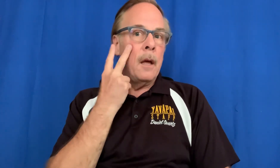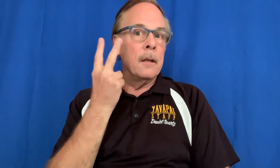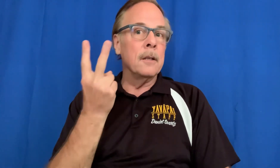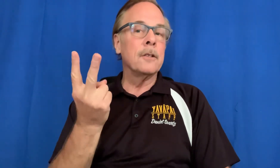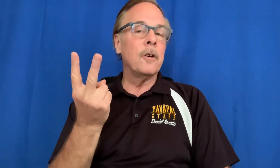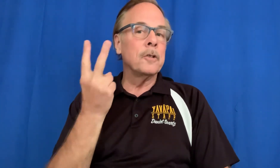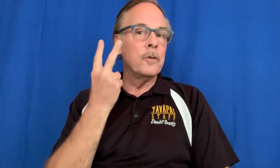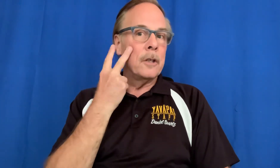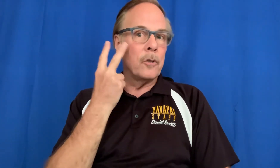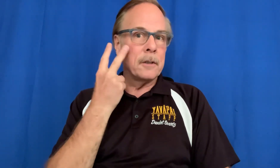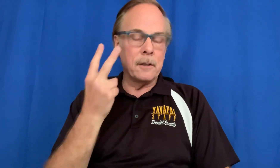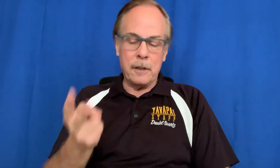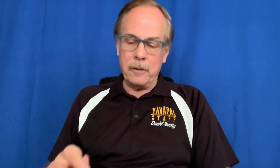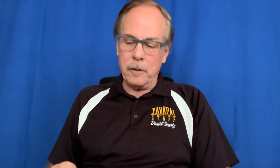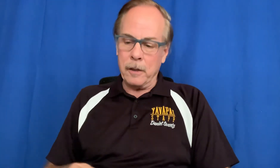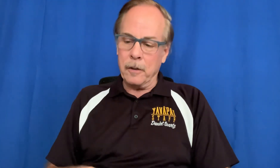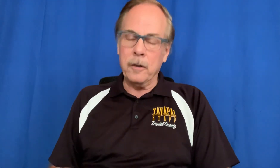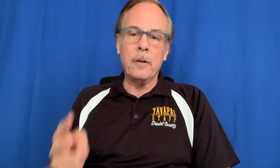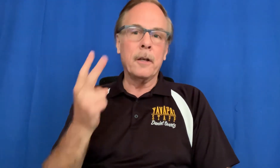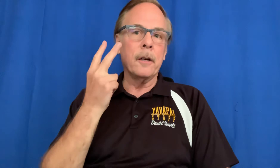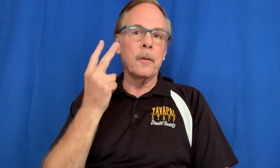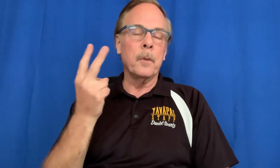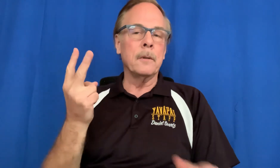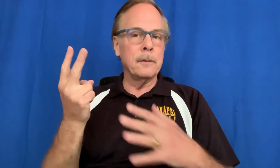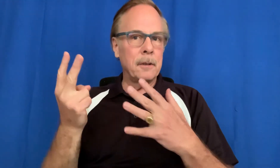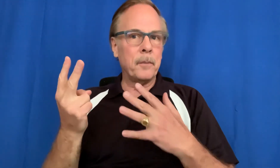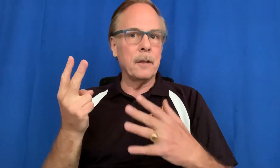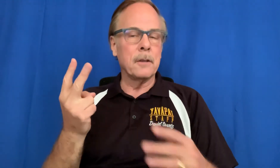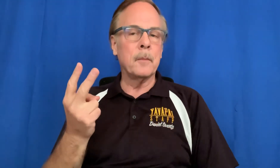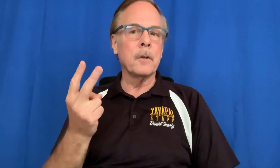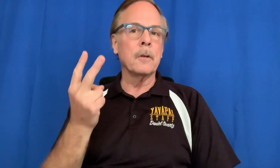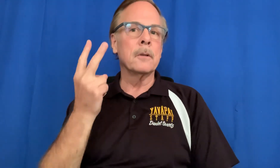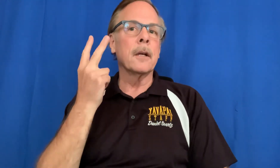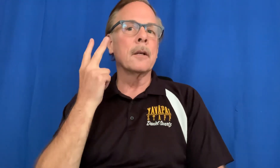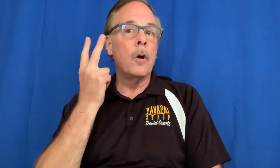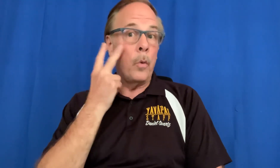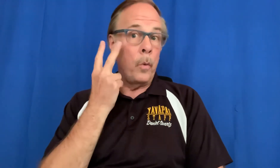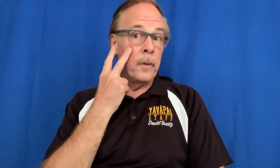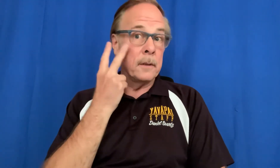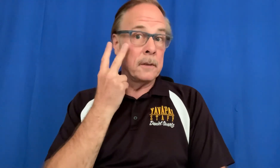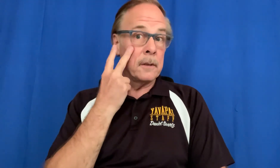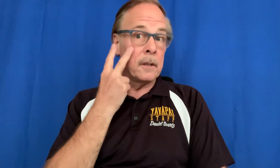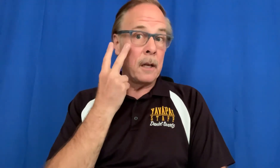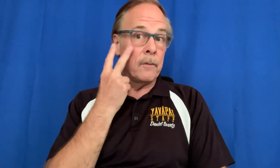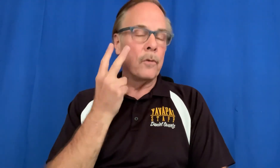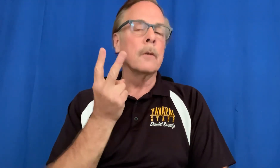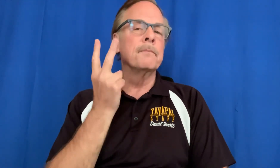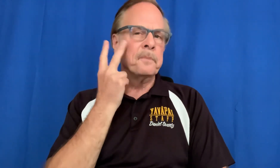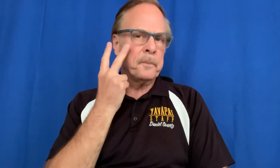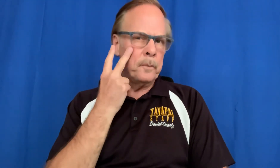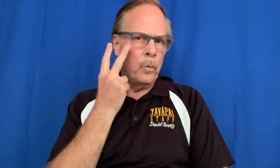This is also an interesting sign they're not including here, but something similar is like, this is a sign for we'll